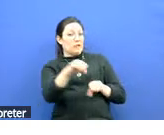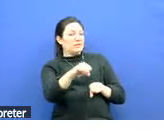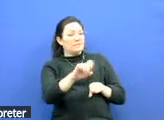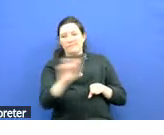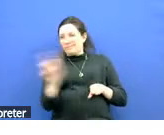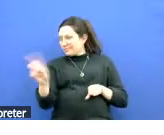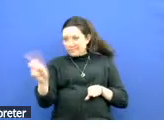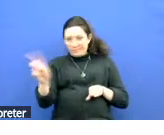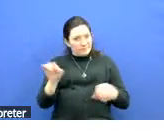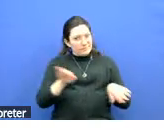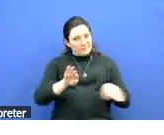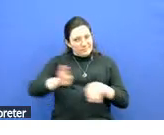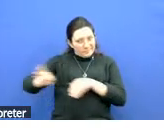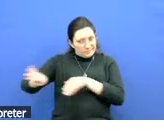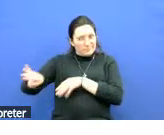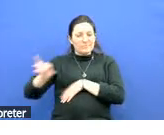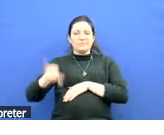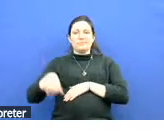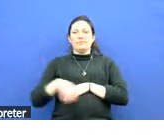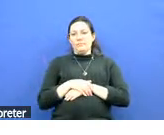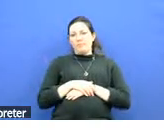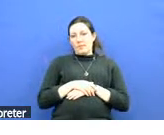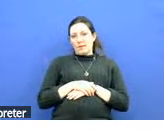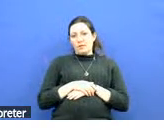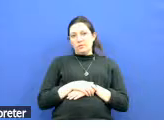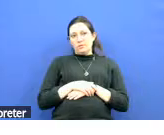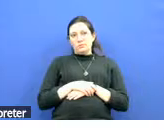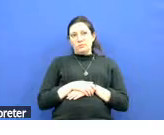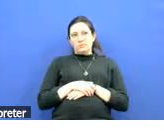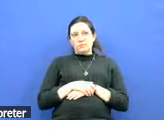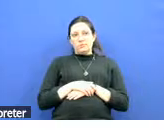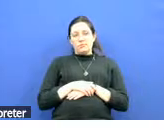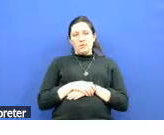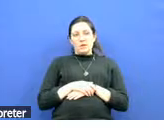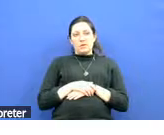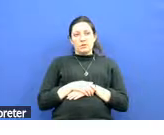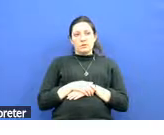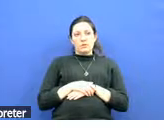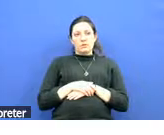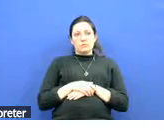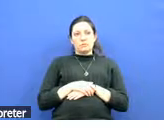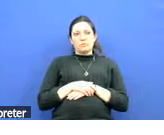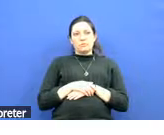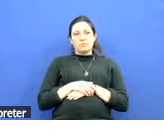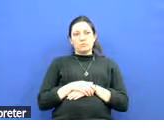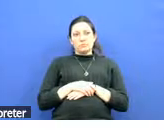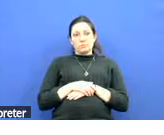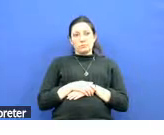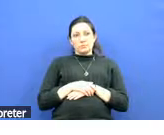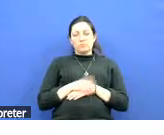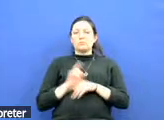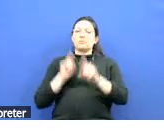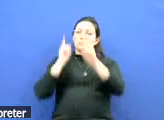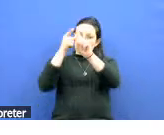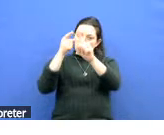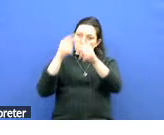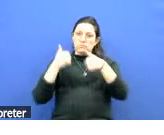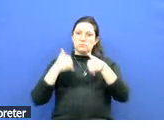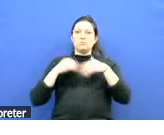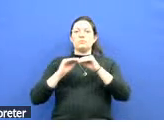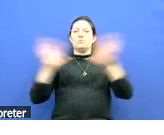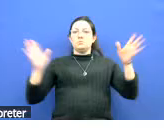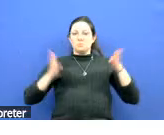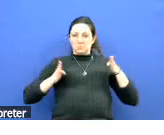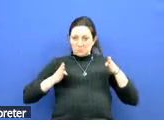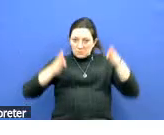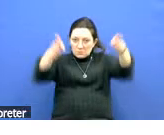take advantage of this opportunity. So that ultimately we have a clean right of way with a new transmission line centered